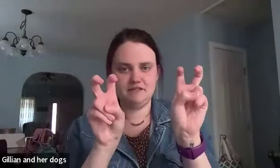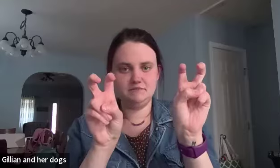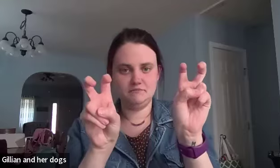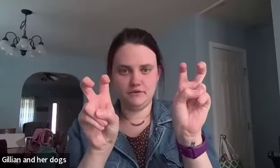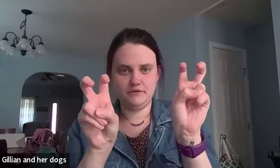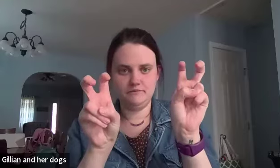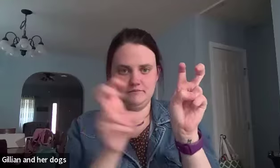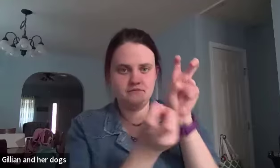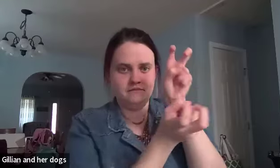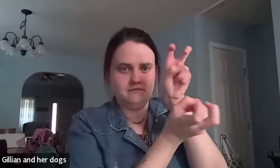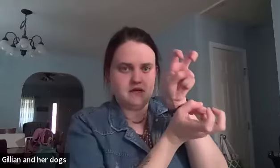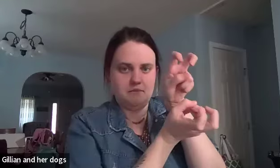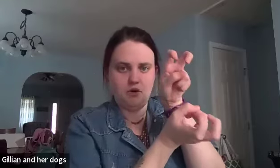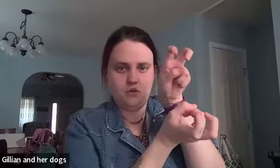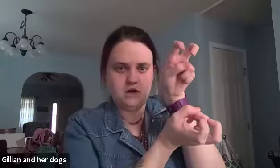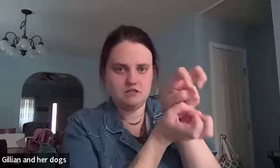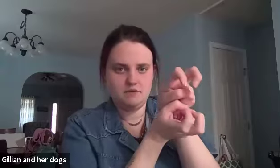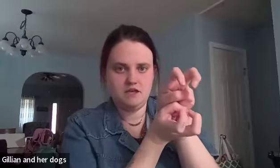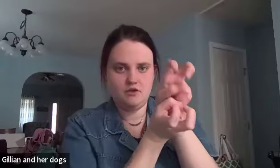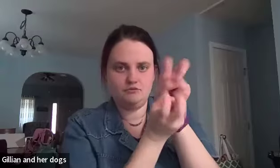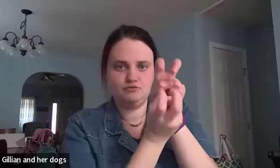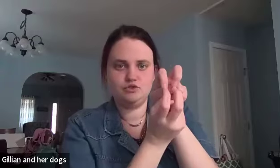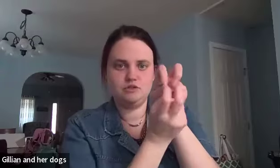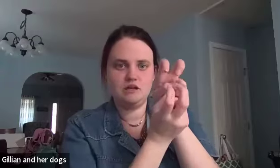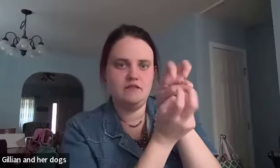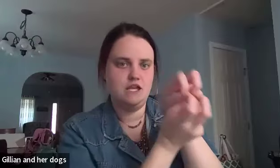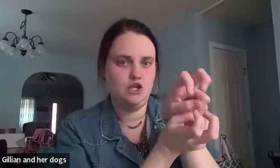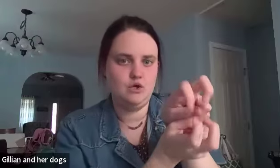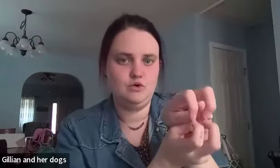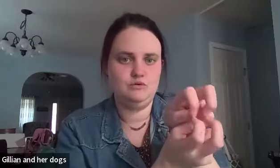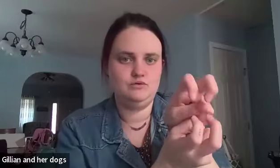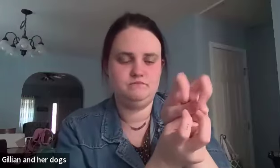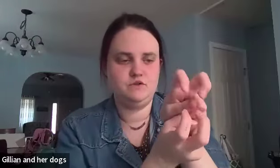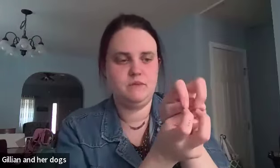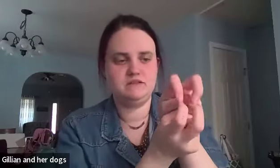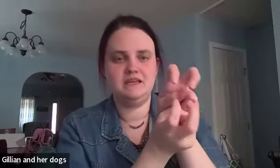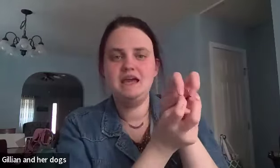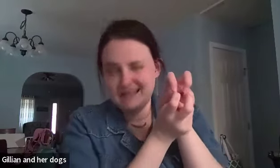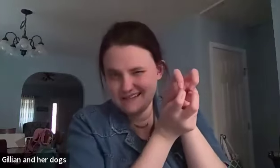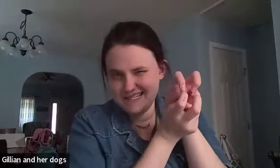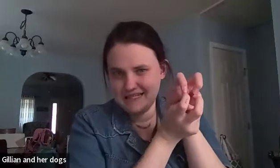bend both of them and then put one on top of the other. And then you Do the bouncing. It's like the